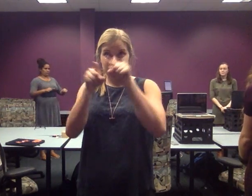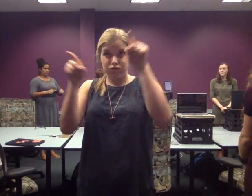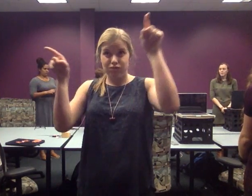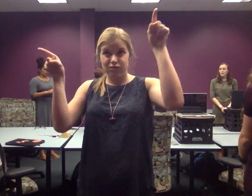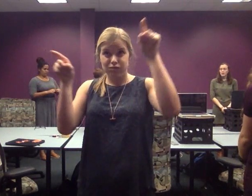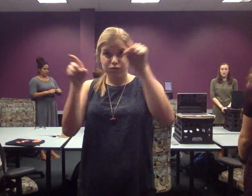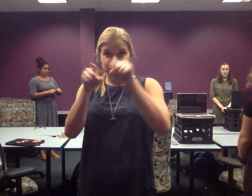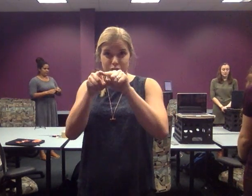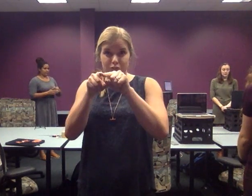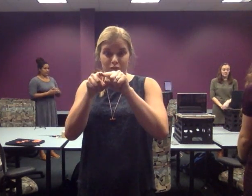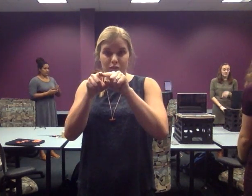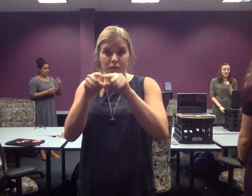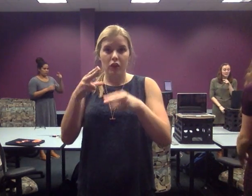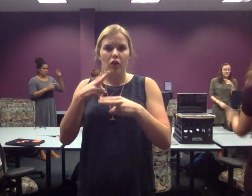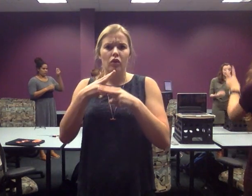2/5 were what we call patriots.